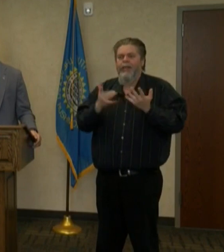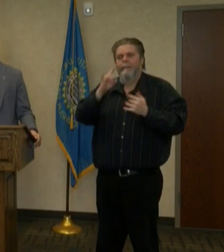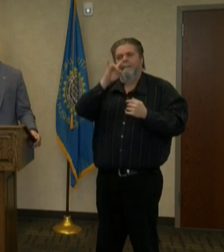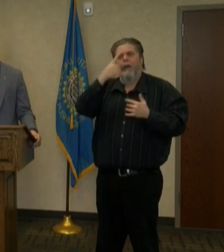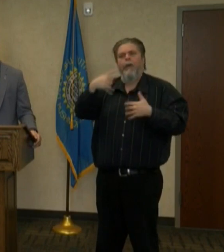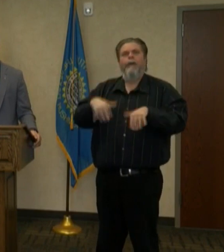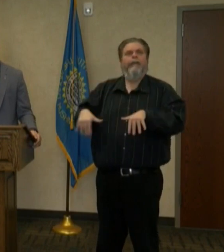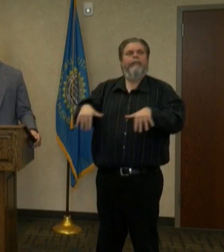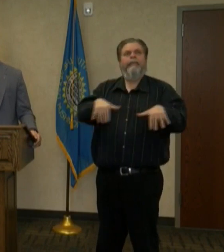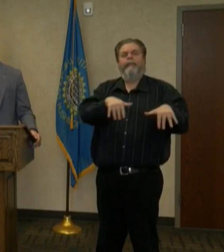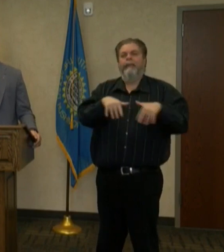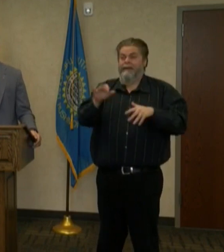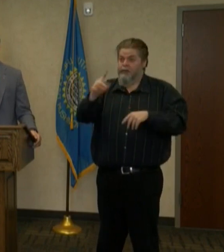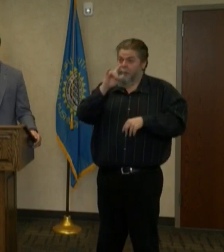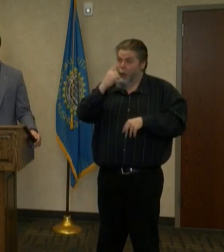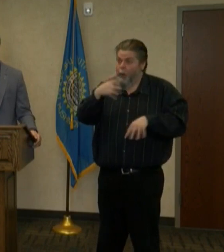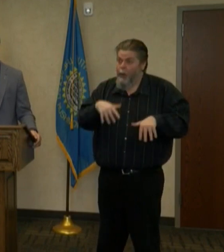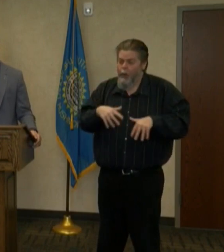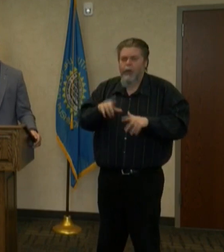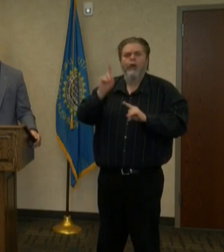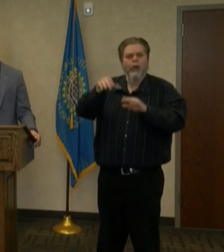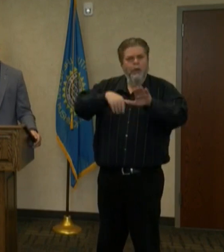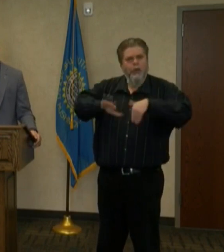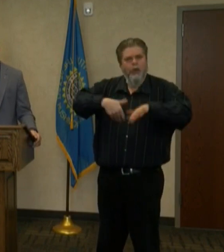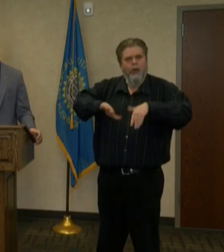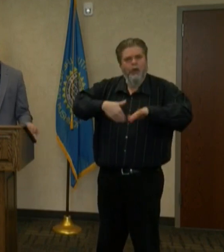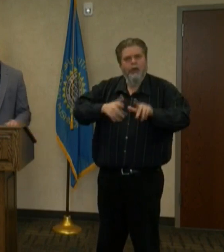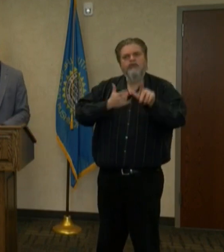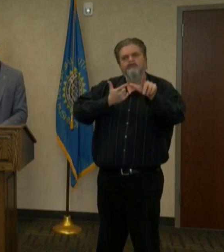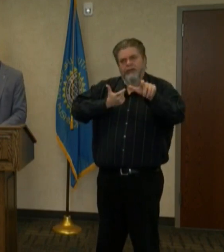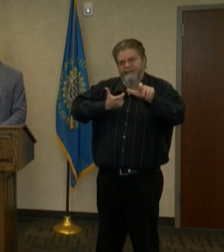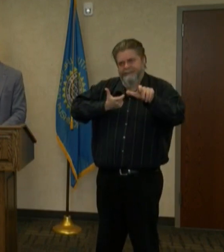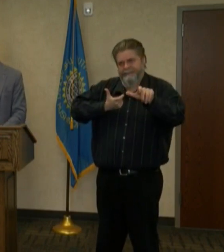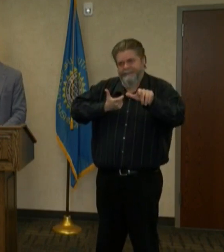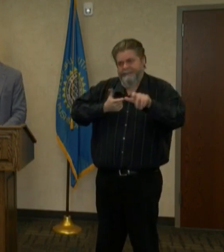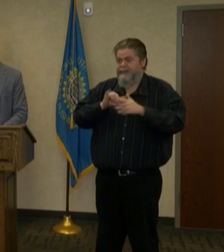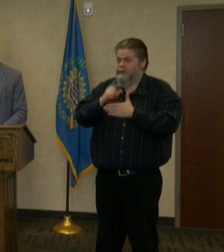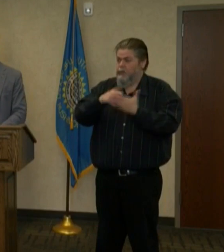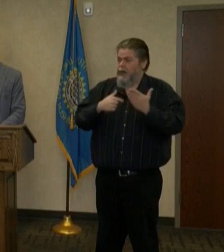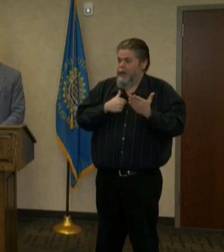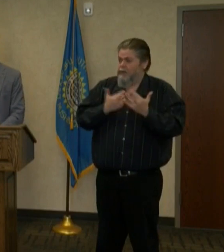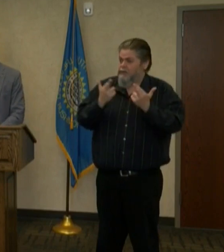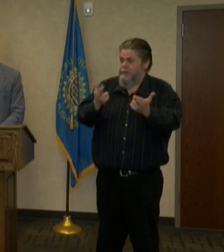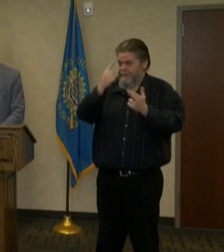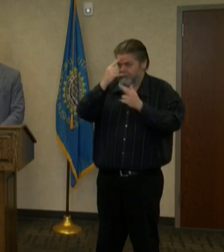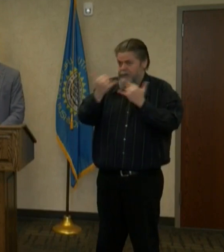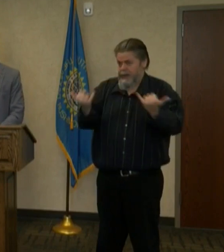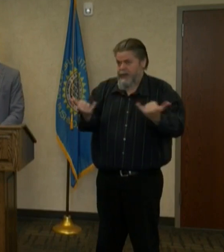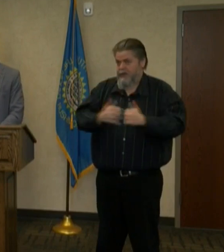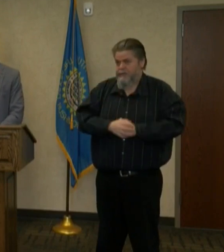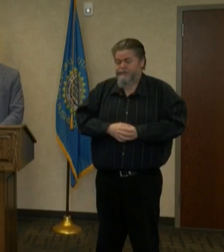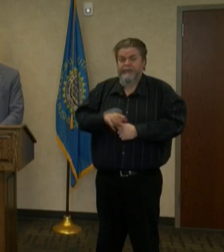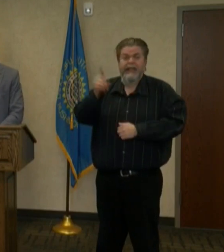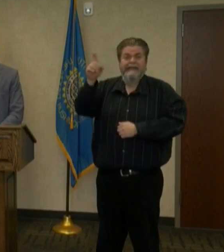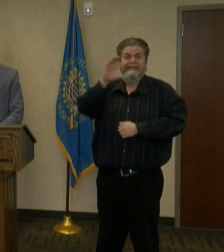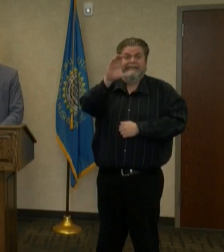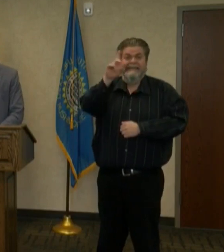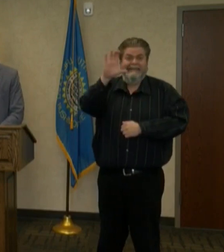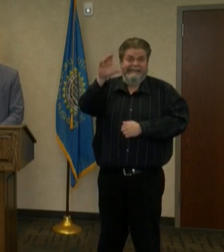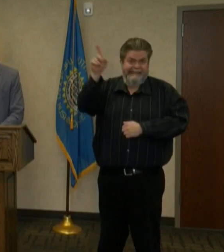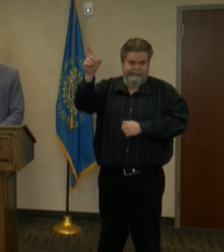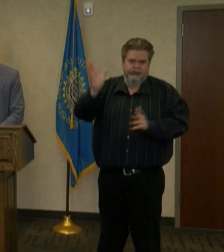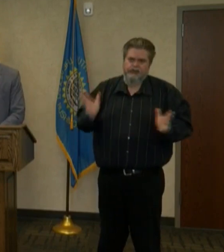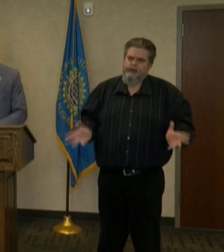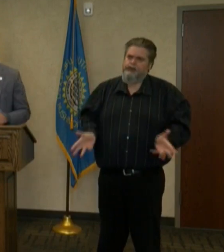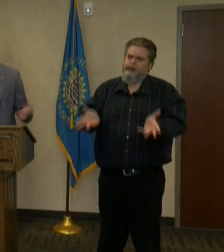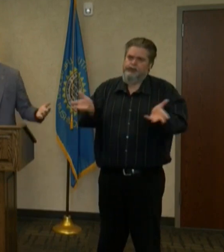bored right now. If you're bored, I need you to get out and walk and run. That's what I really would like to see right now. CDC is encouraging that.